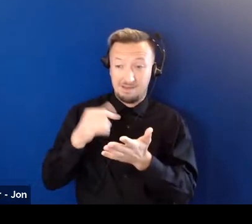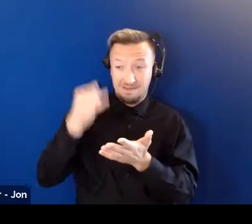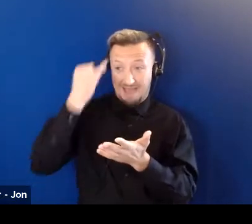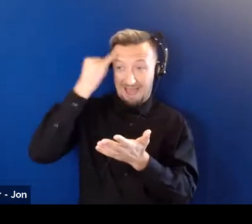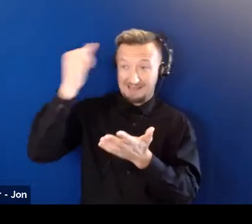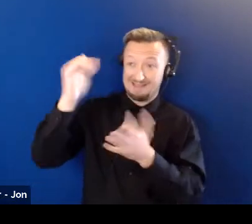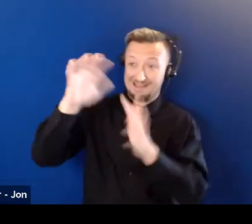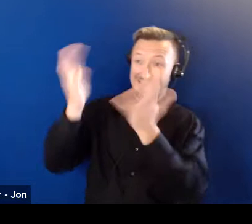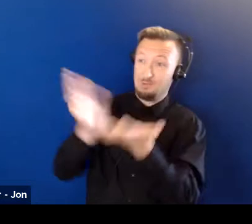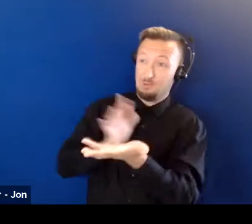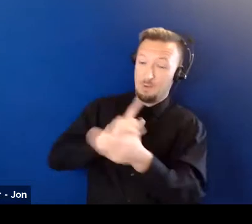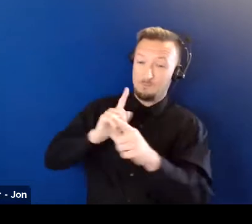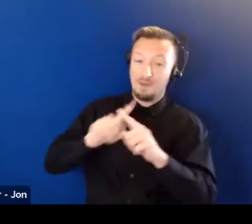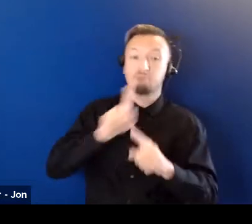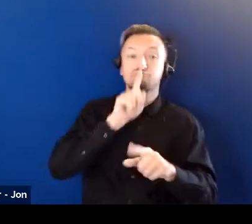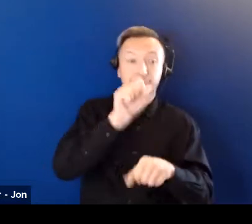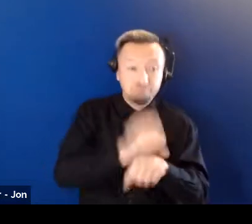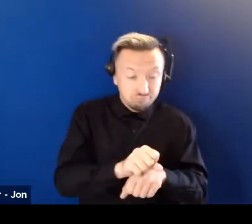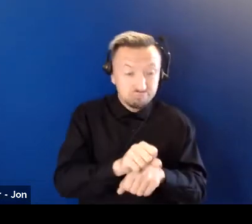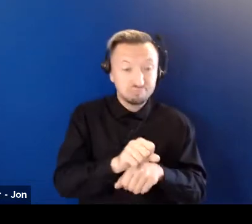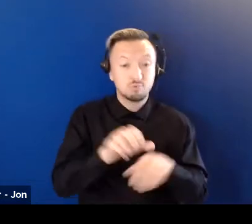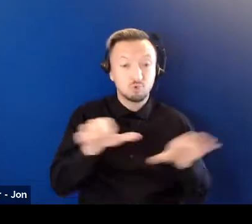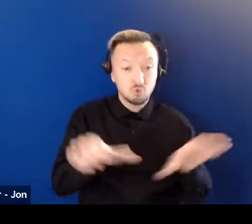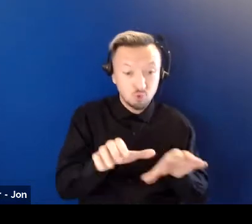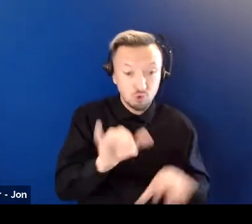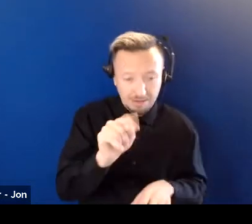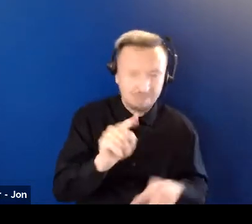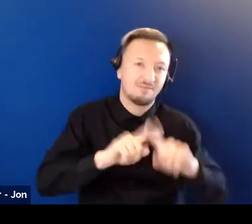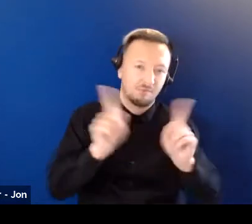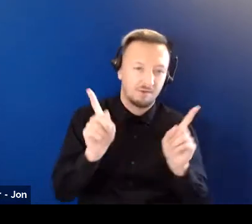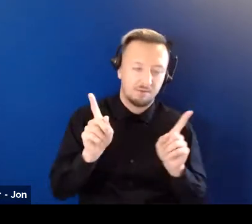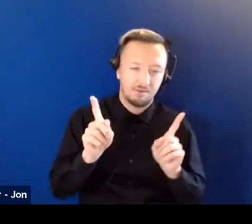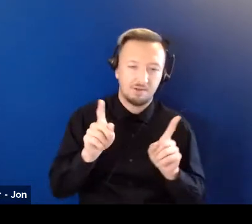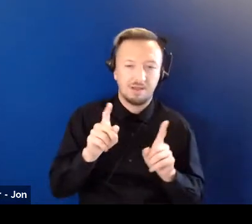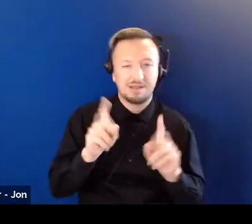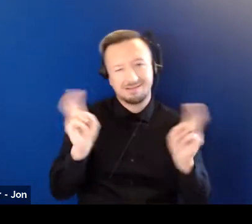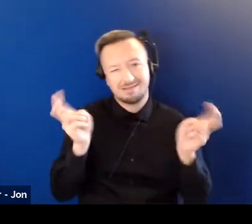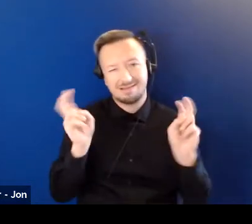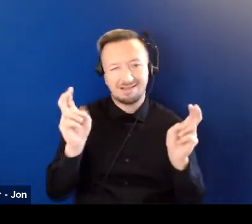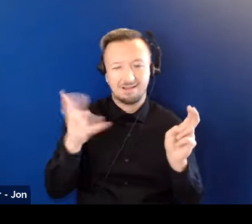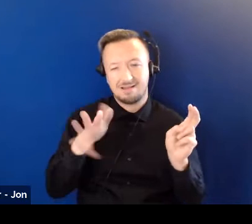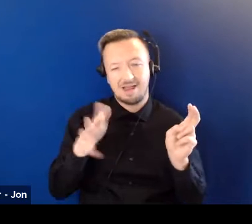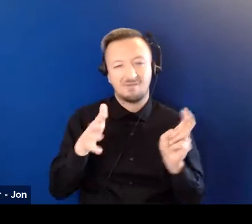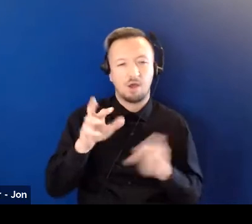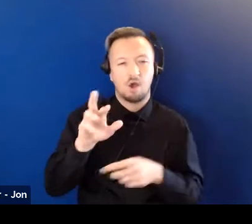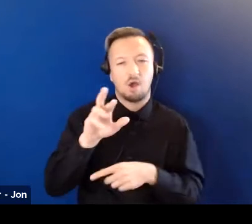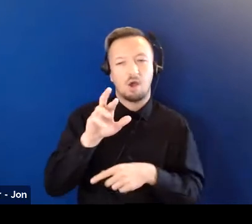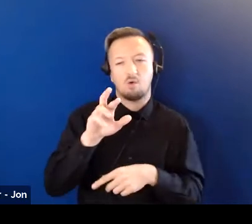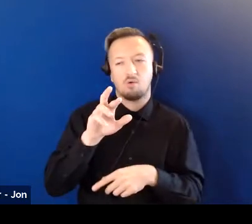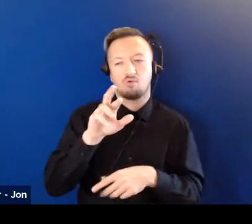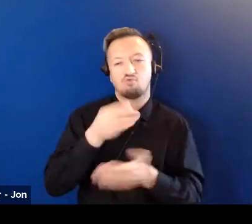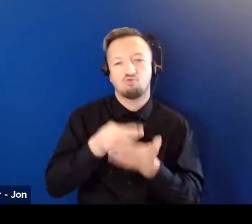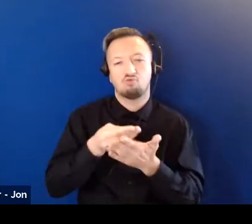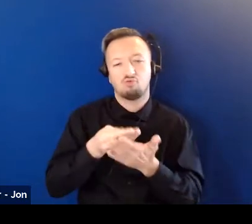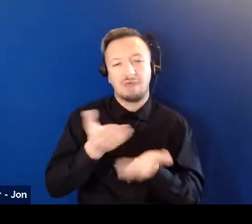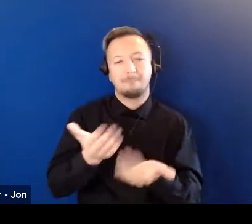at things that we can get. And it basically is kind of a reimbursement. If we, especially for things like equipment or